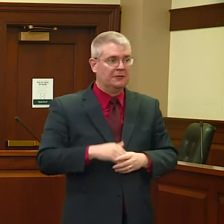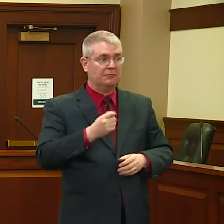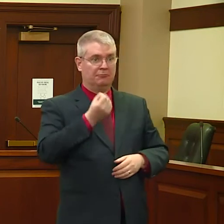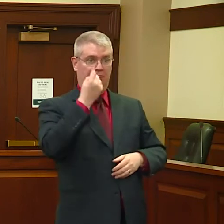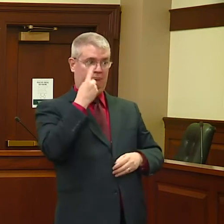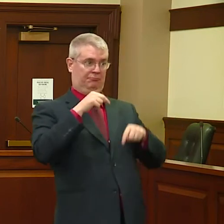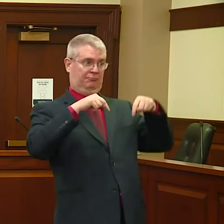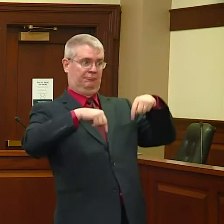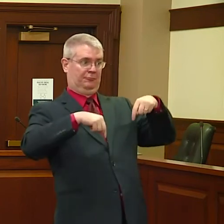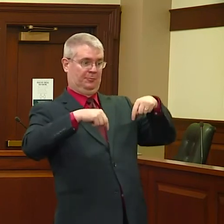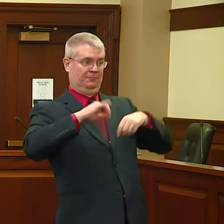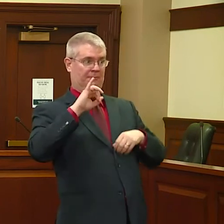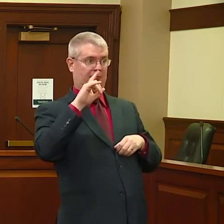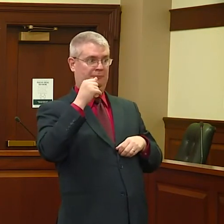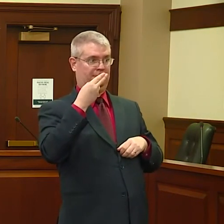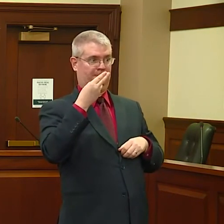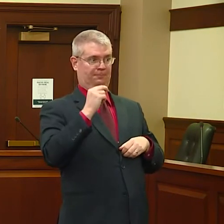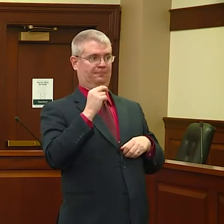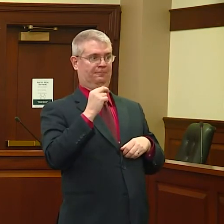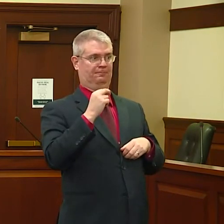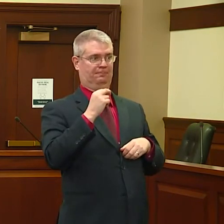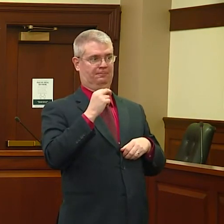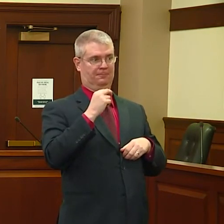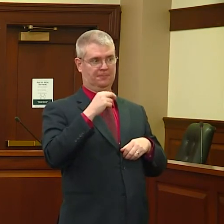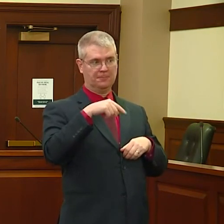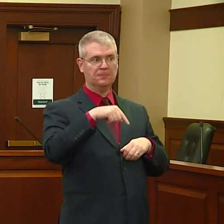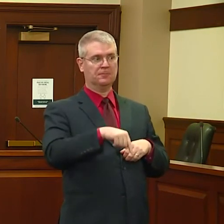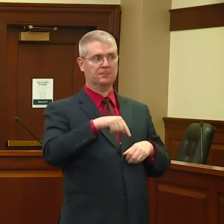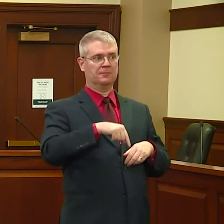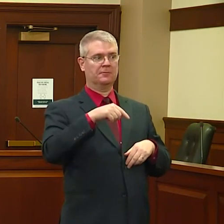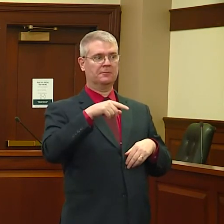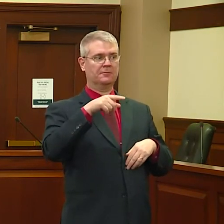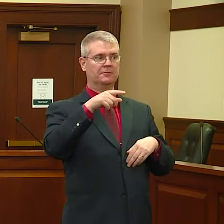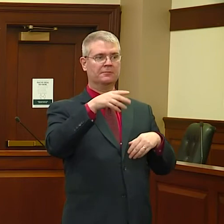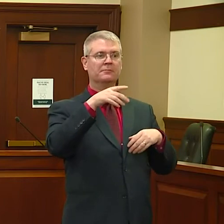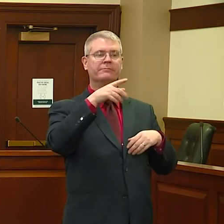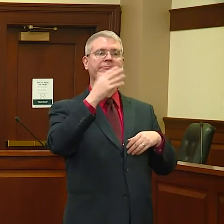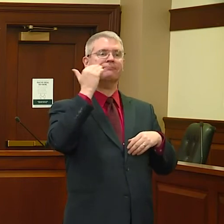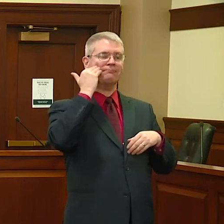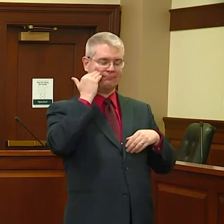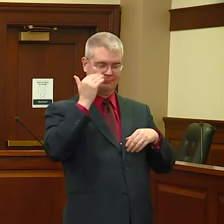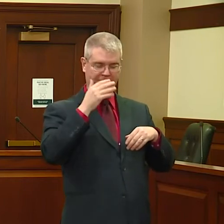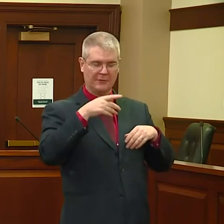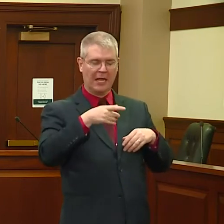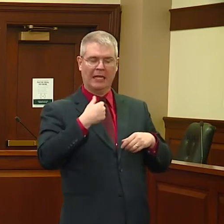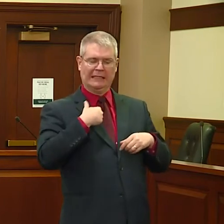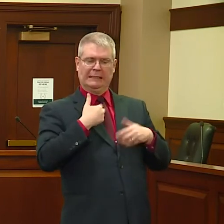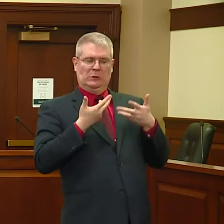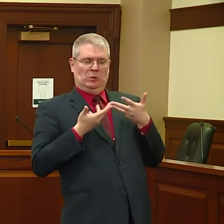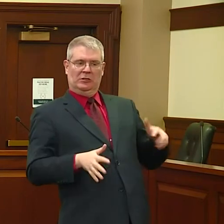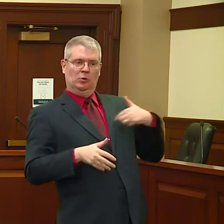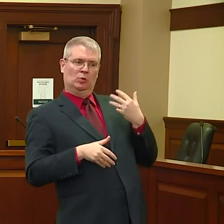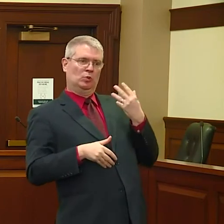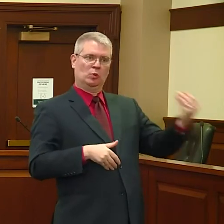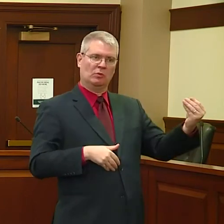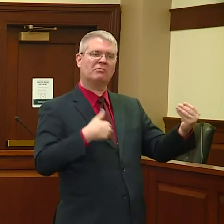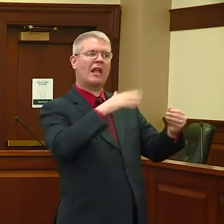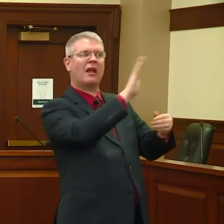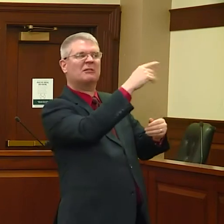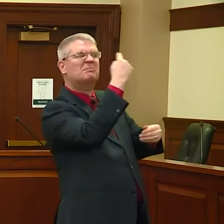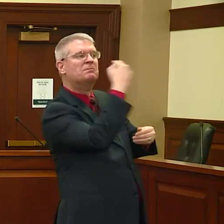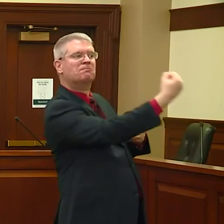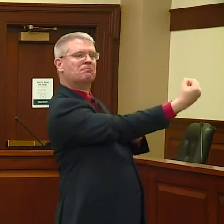staff, that you can still ask for and receive an absentee ballot. So if